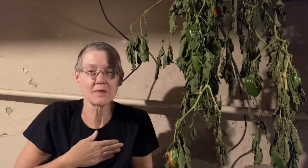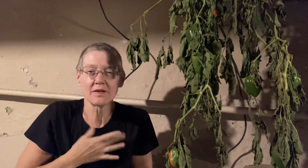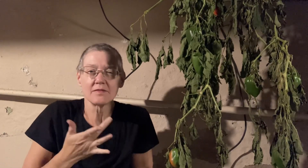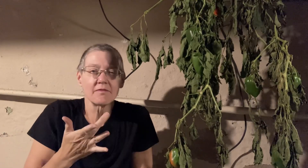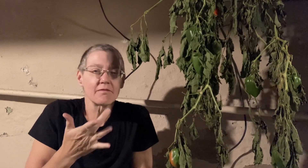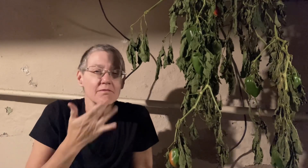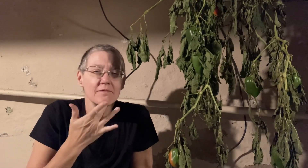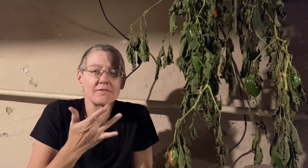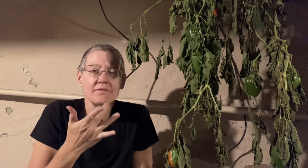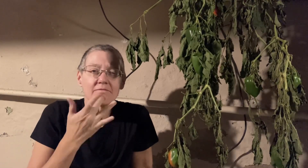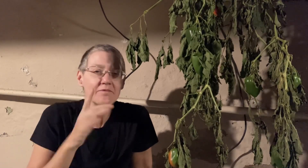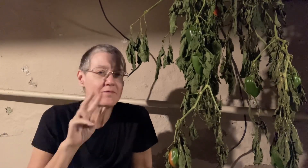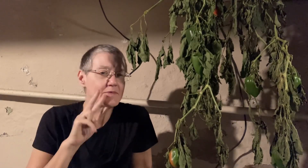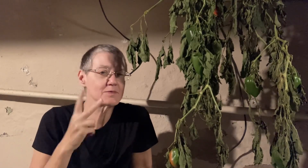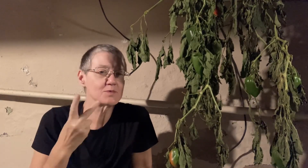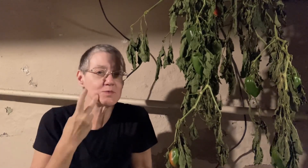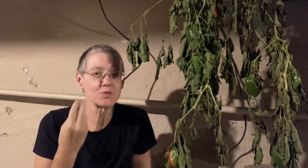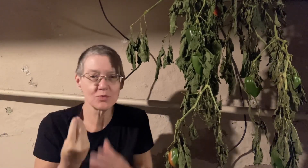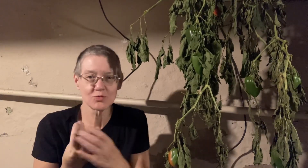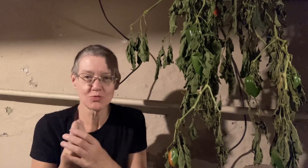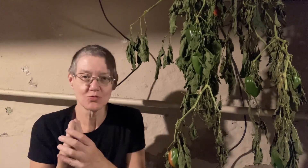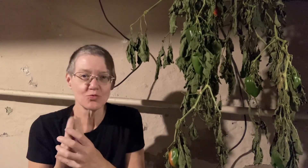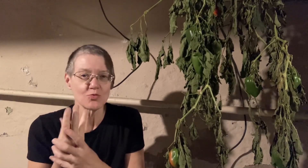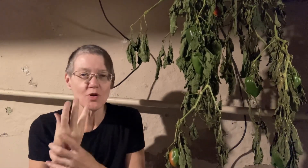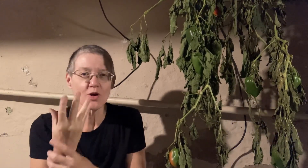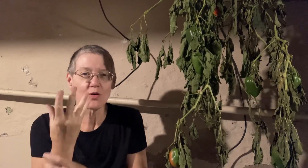Sweet peppers are my favorite vegetable to grow.